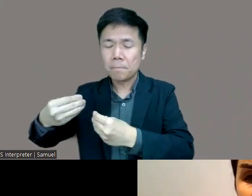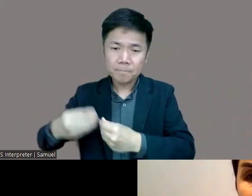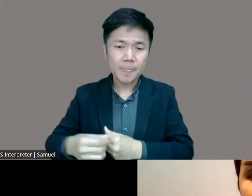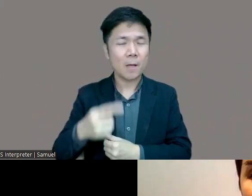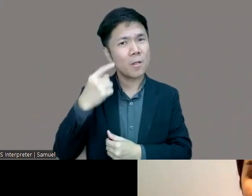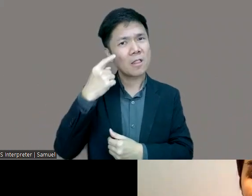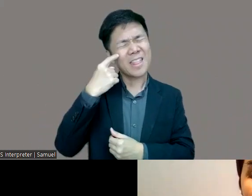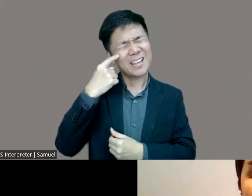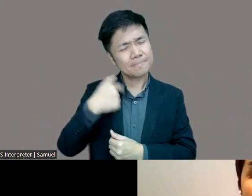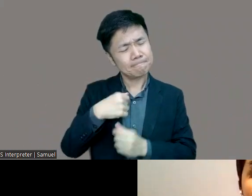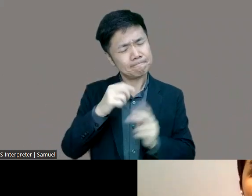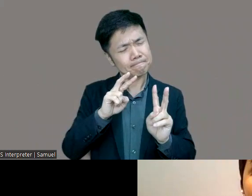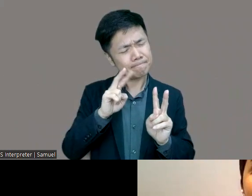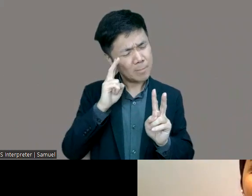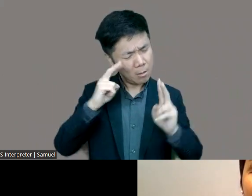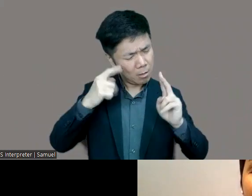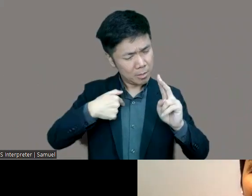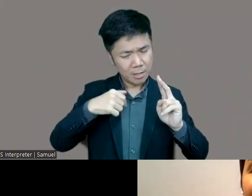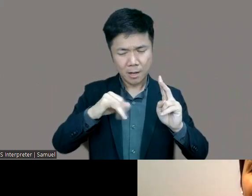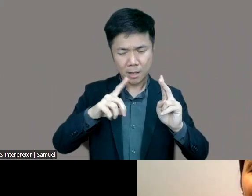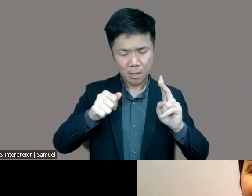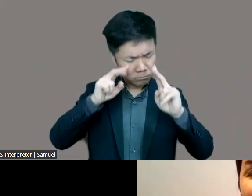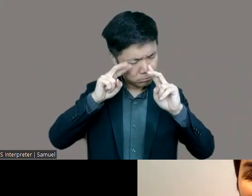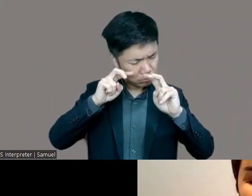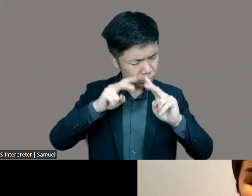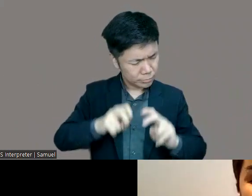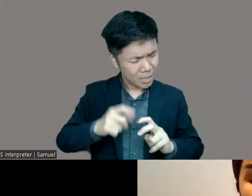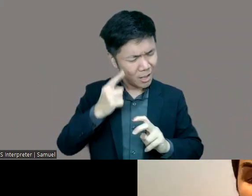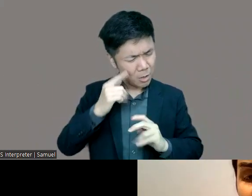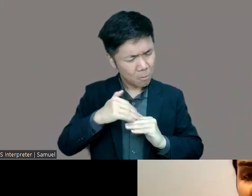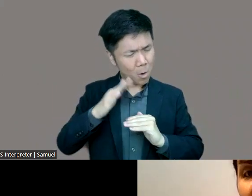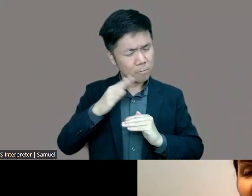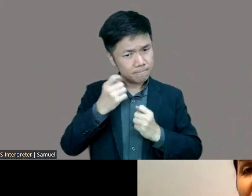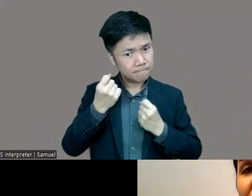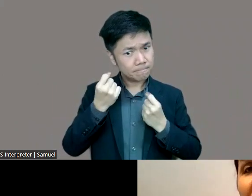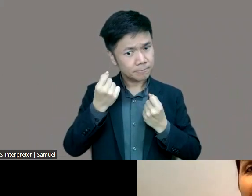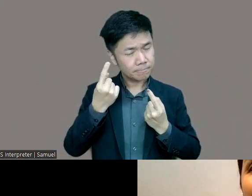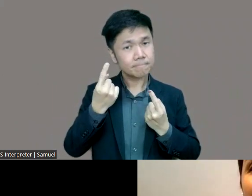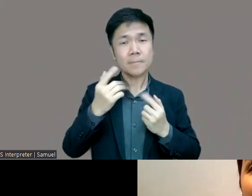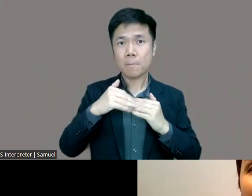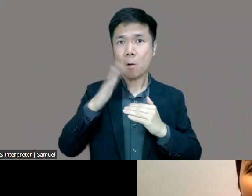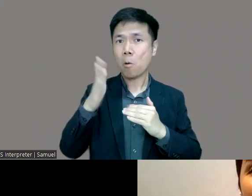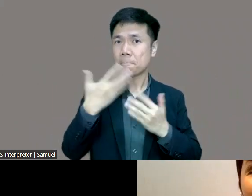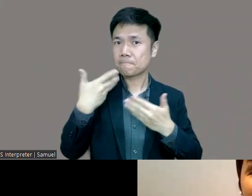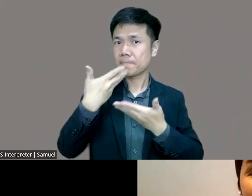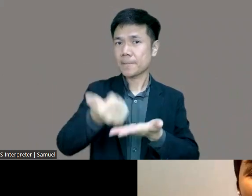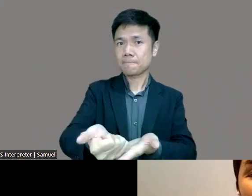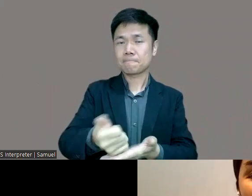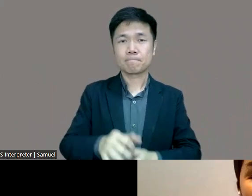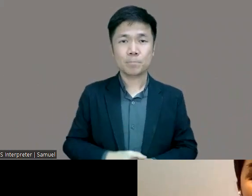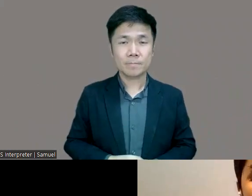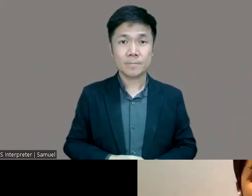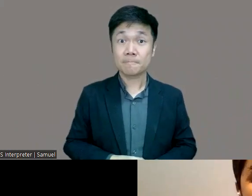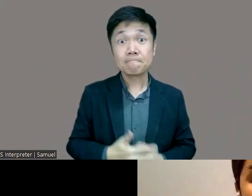prioritize this in our work. Was there any other questions before I arrive, Ricardo, that you think I can help